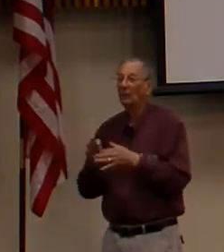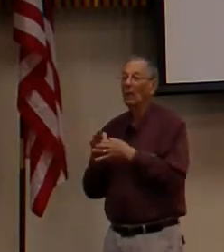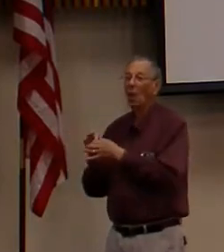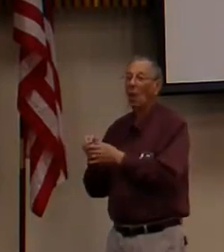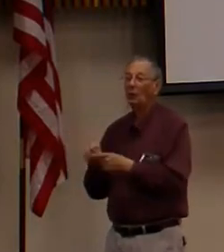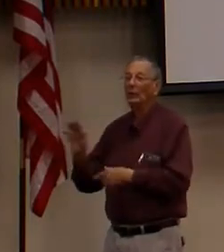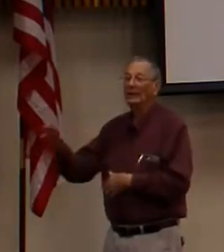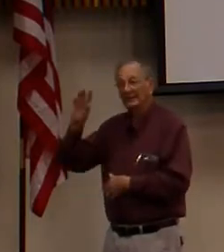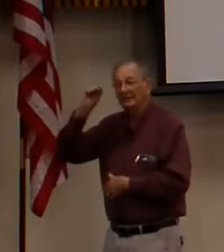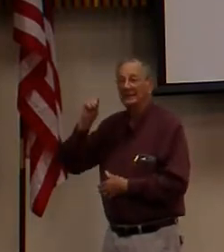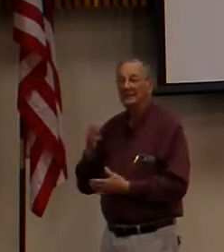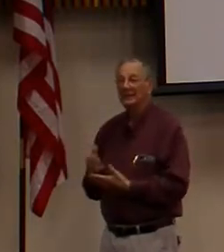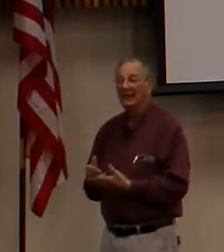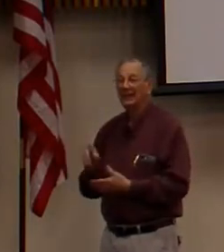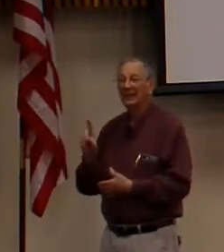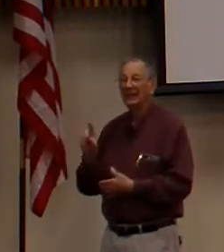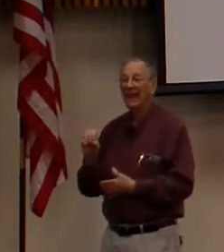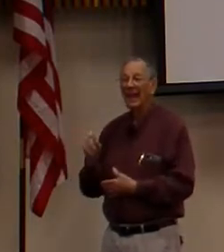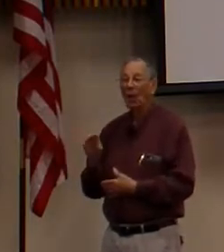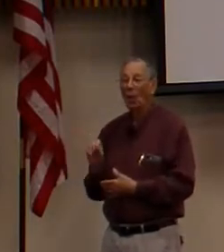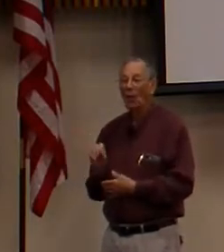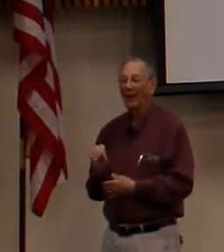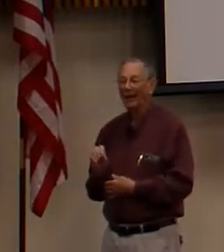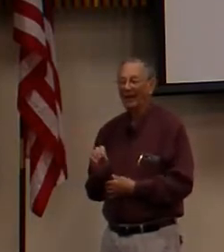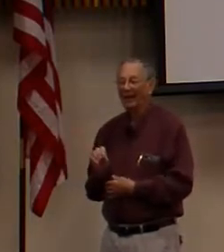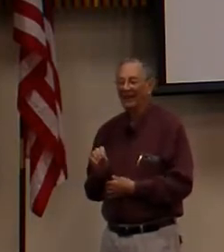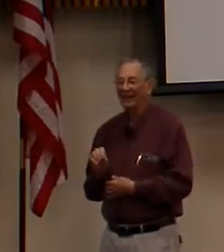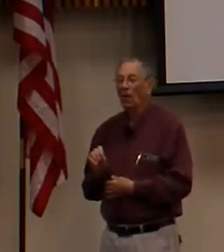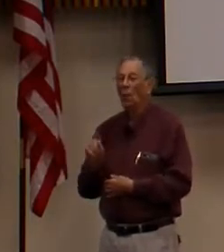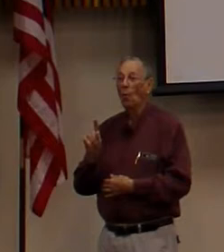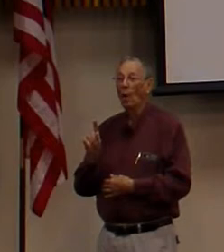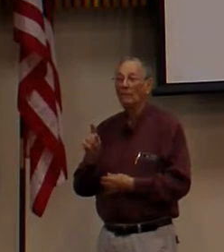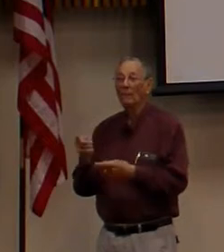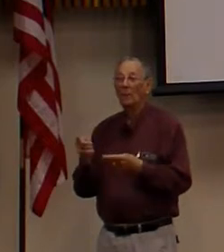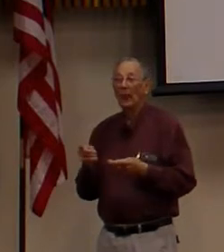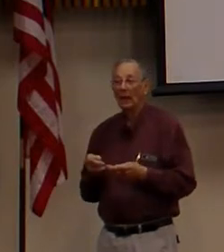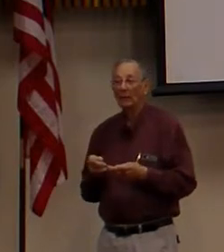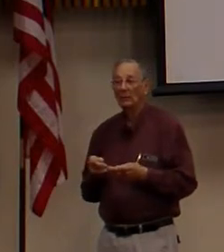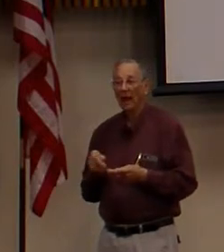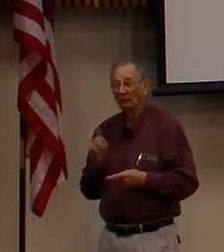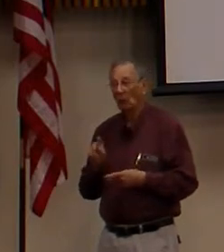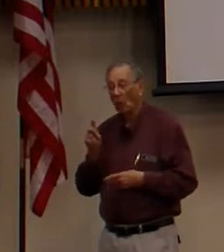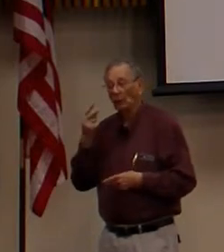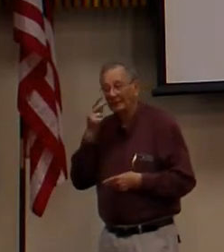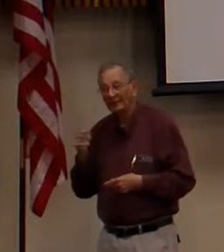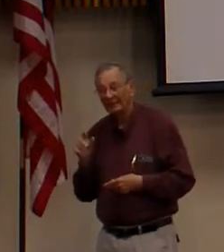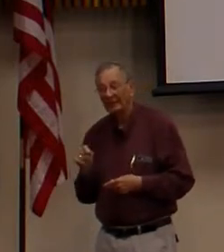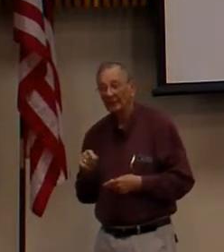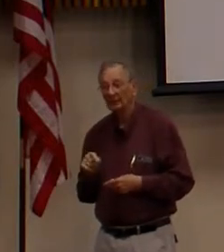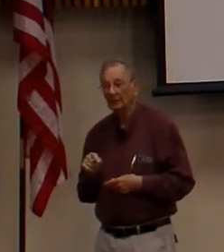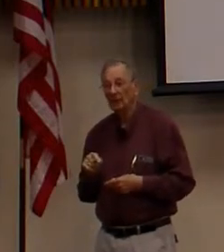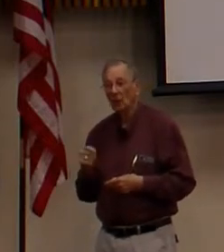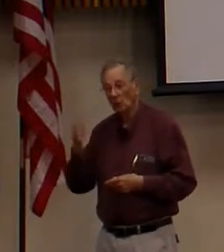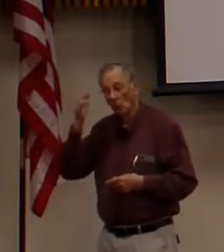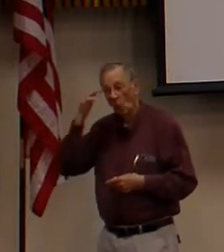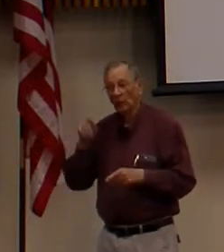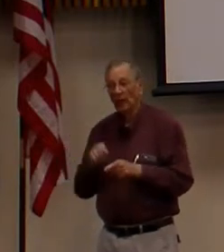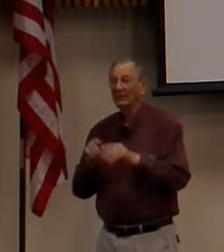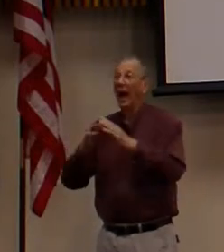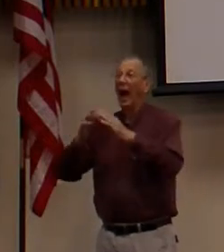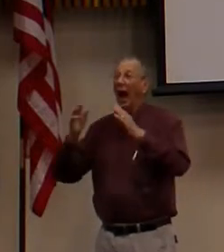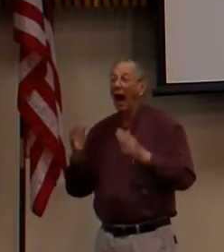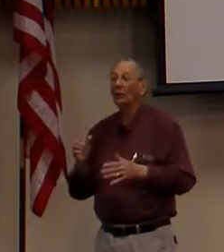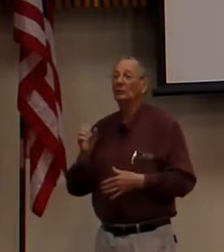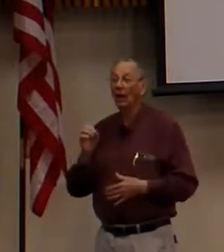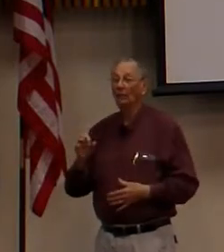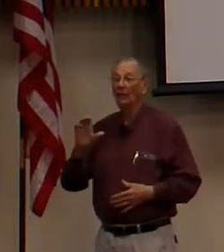to his son, Diego, and it is one of the places you just have to go see. It's known as the House of Columbus, right?